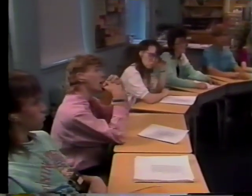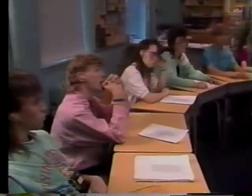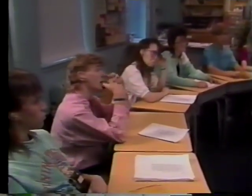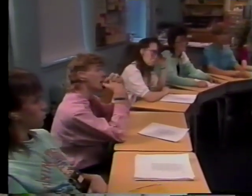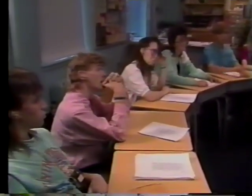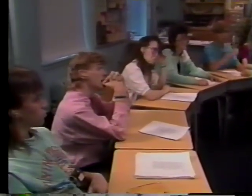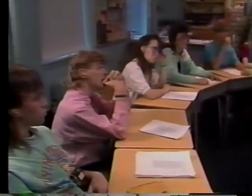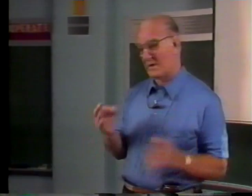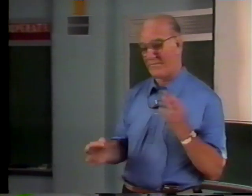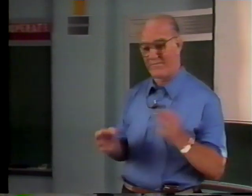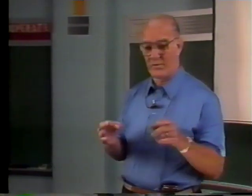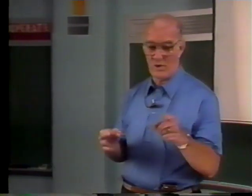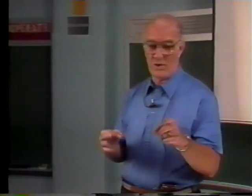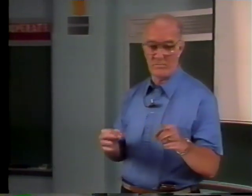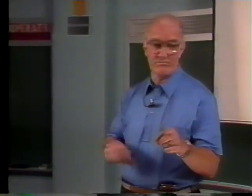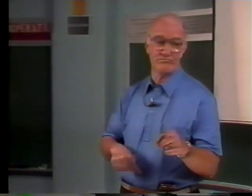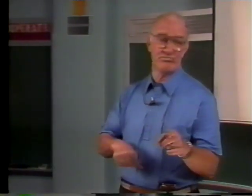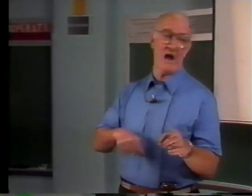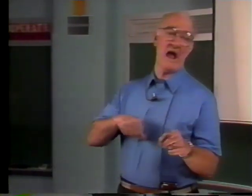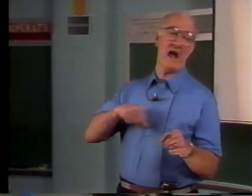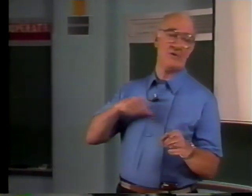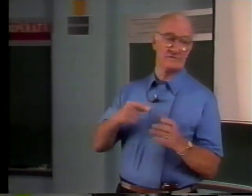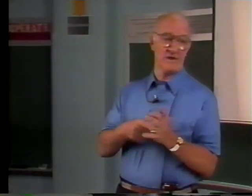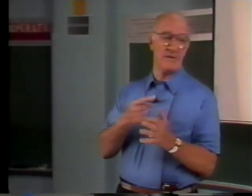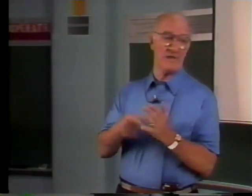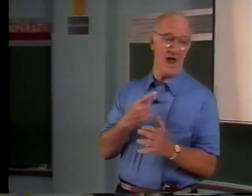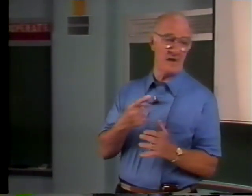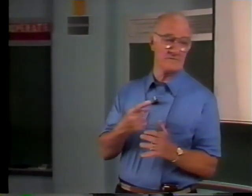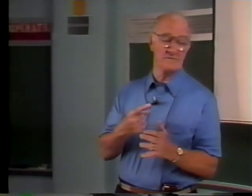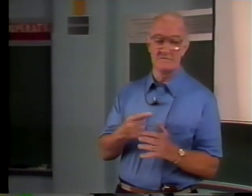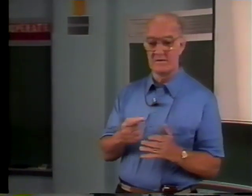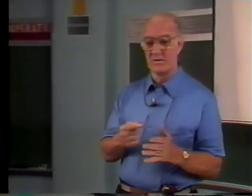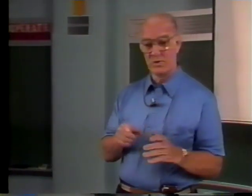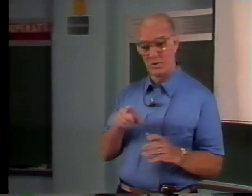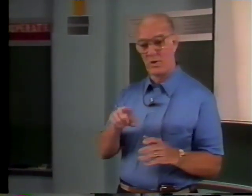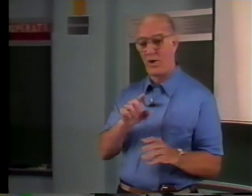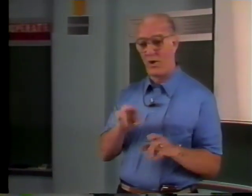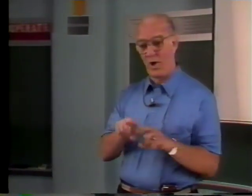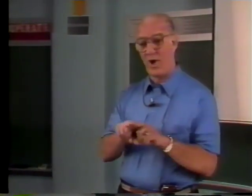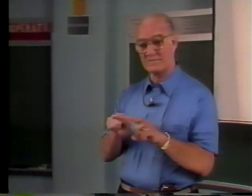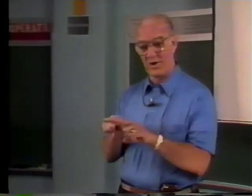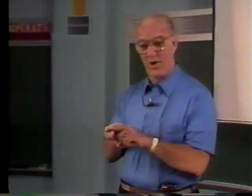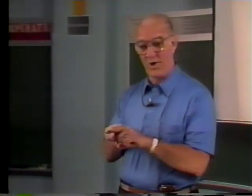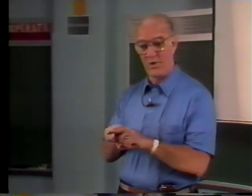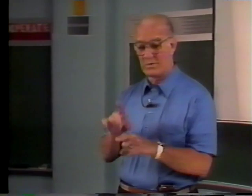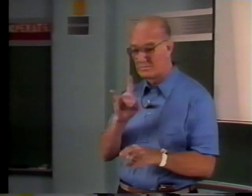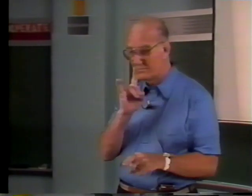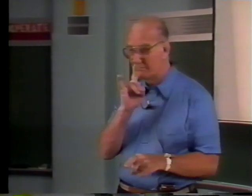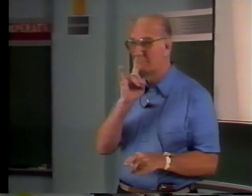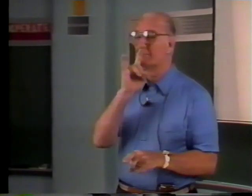Proud. If you're proud, sometimes you're also